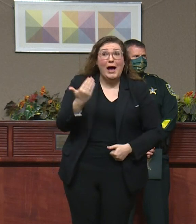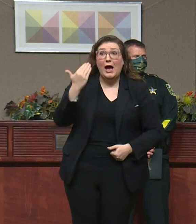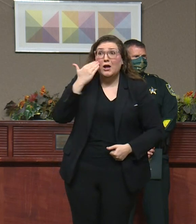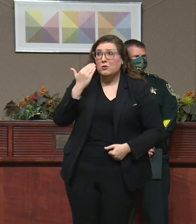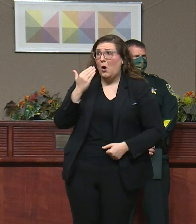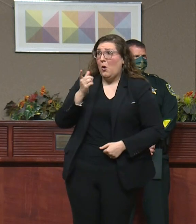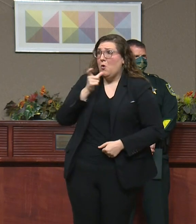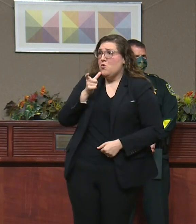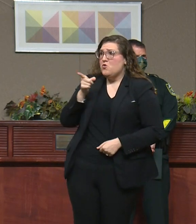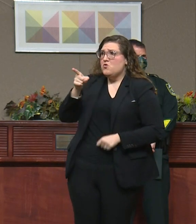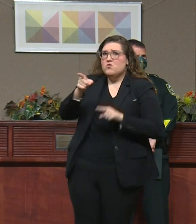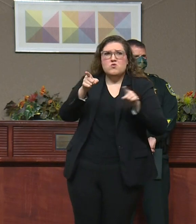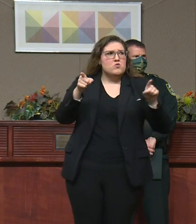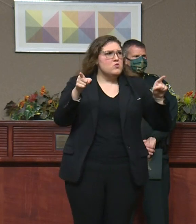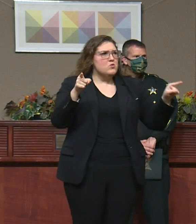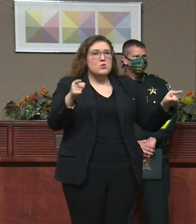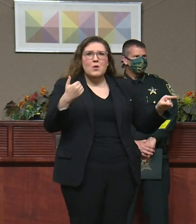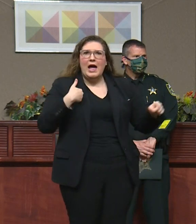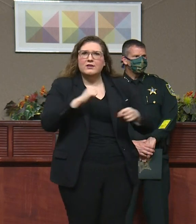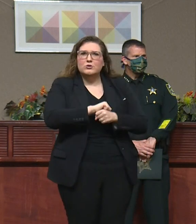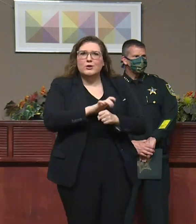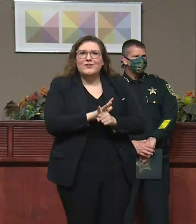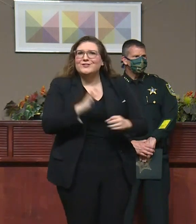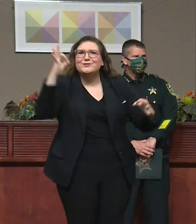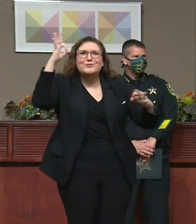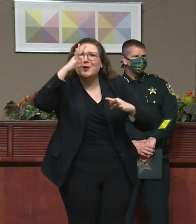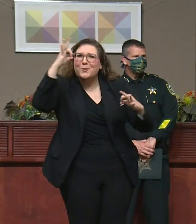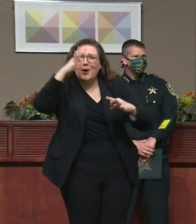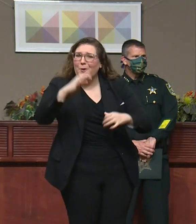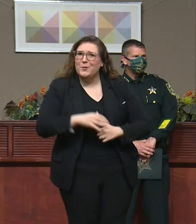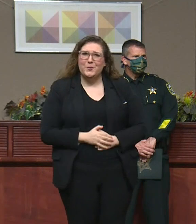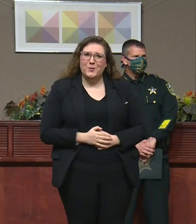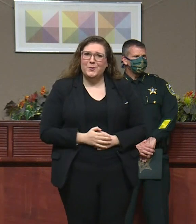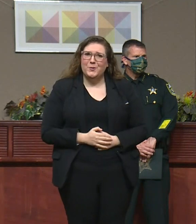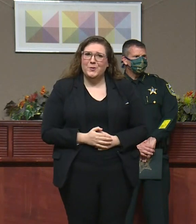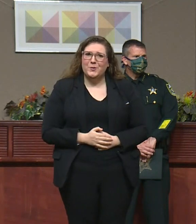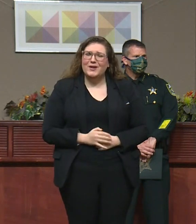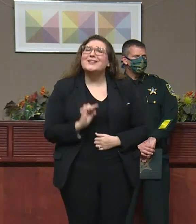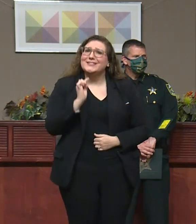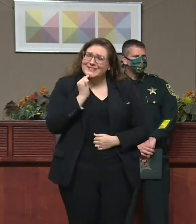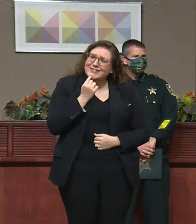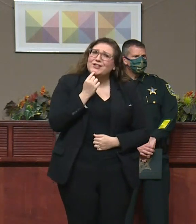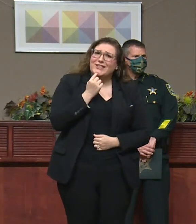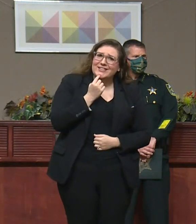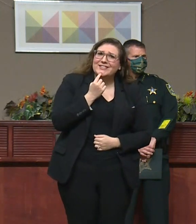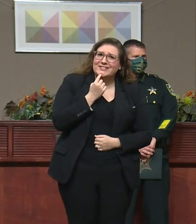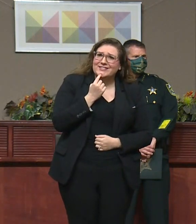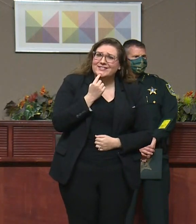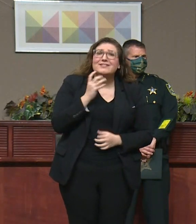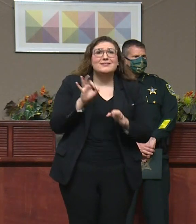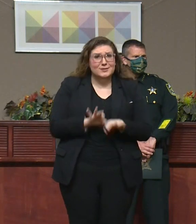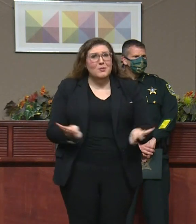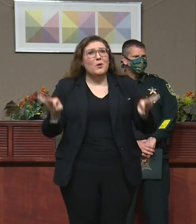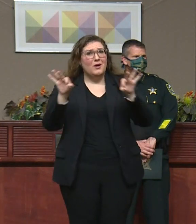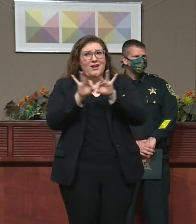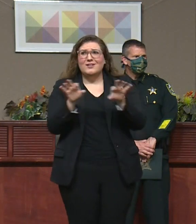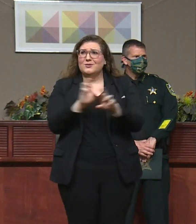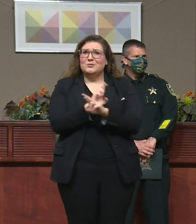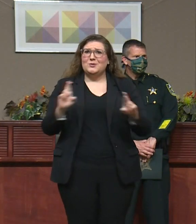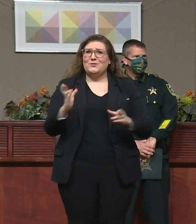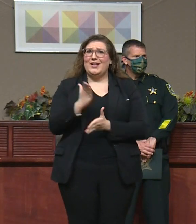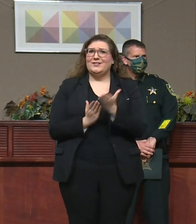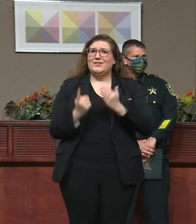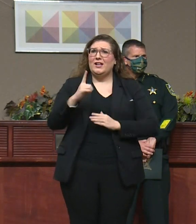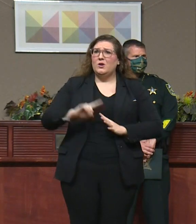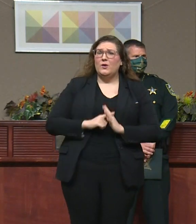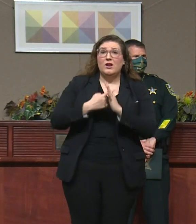it's important to protect everyone and protect from everyone. And that's critical as we enter the new phase. During the last